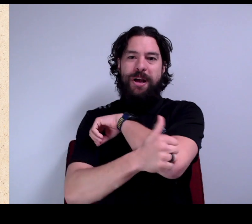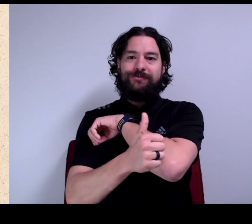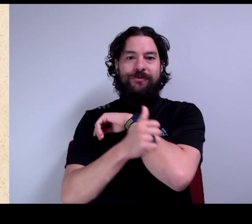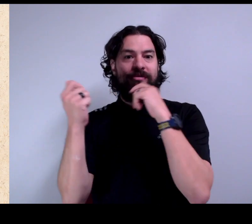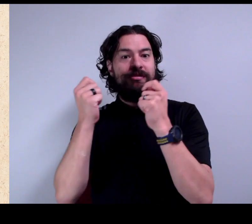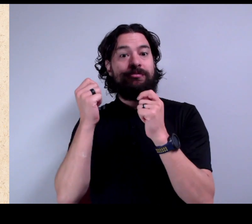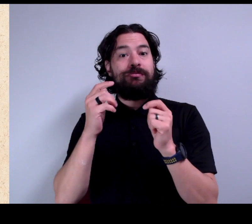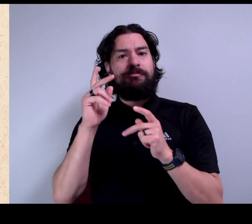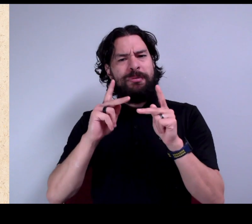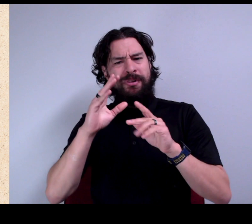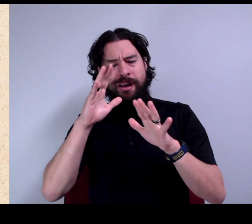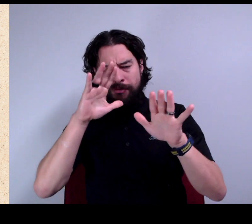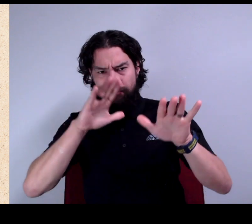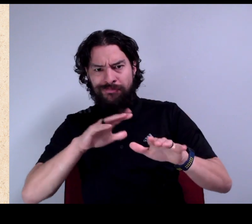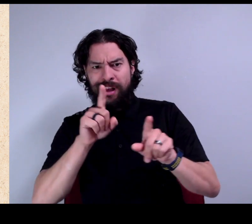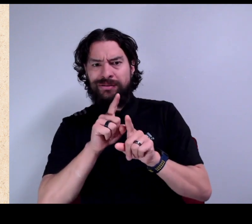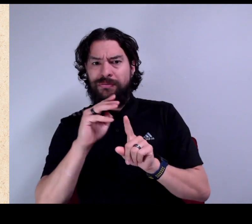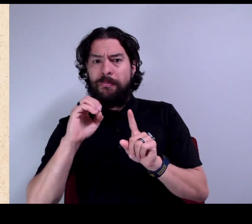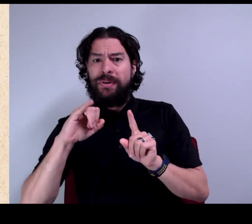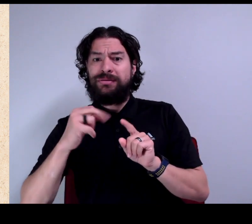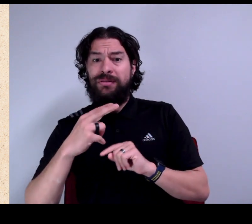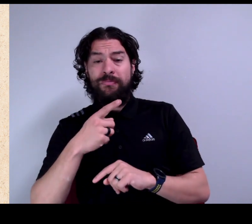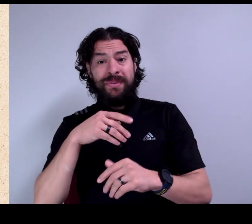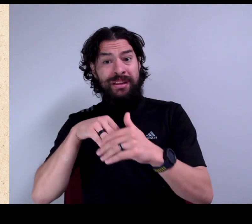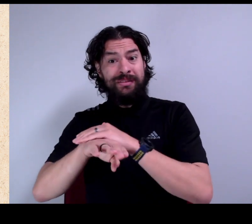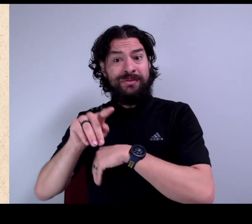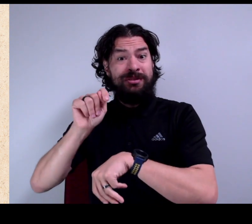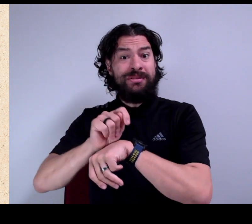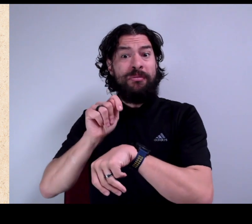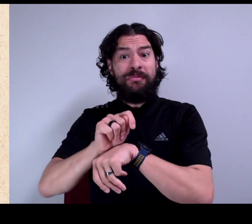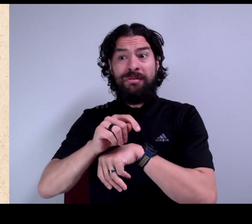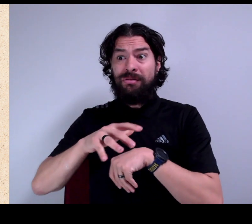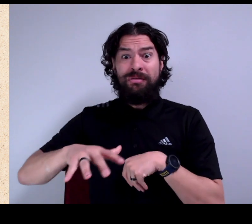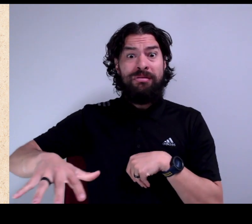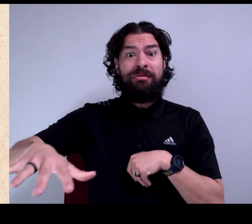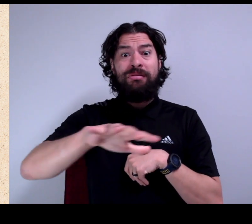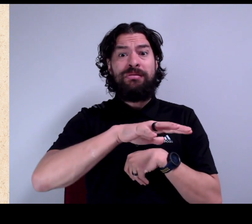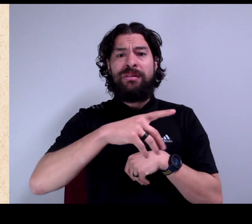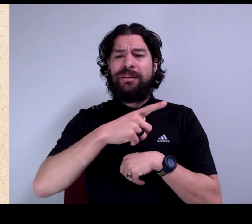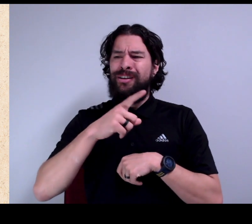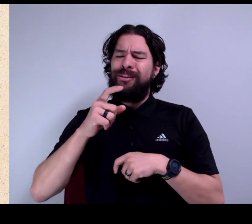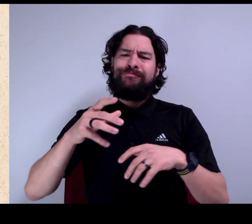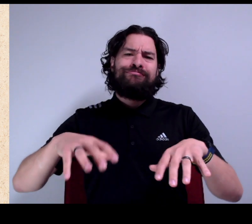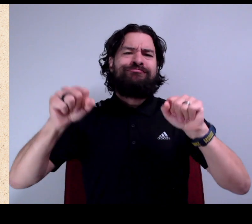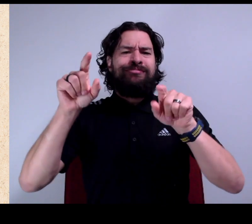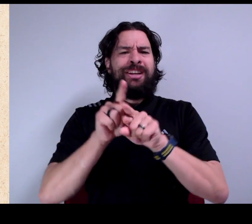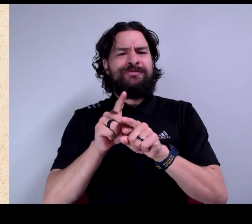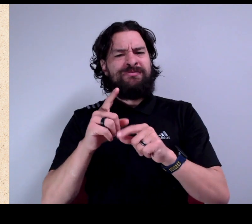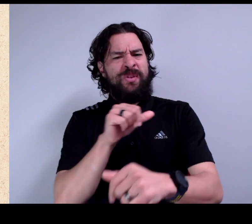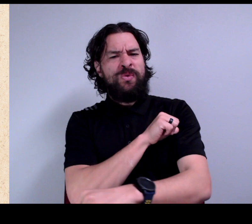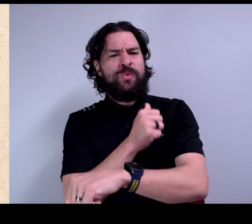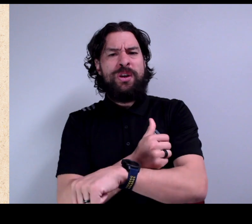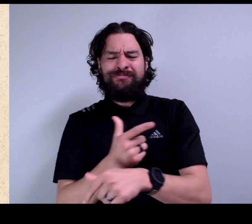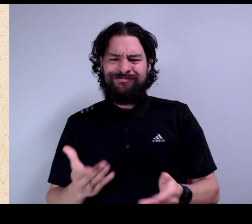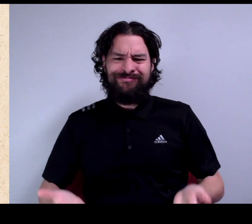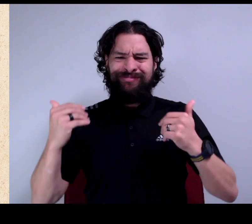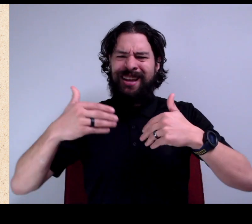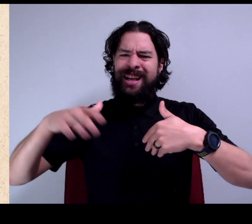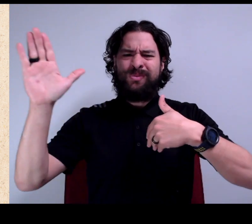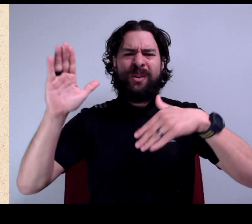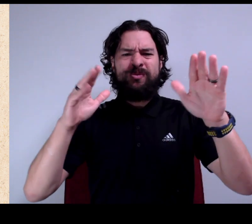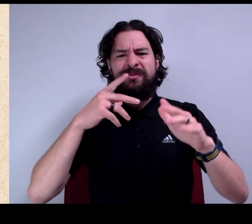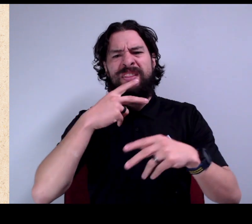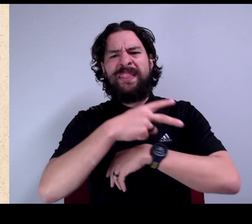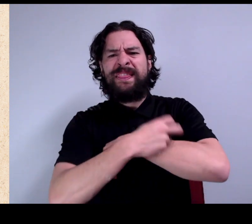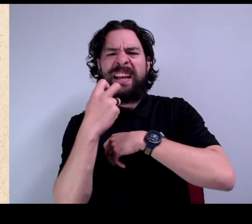Passover. People are hailing him as the Messiah. Then he enters into the temple courtyard and he asserts his royal authority by running out the thieves and